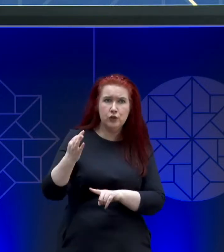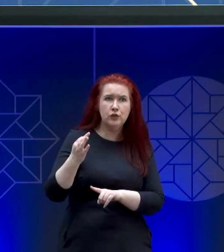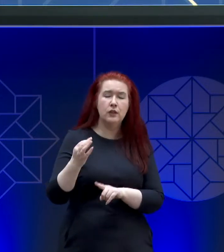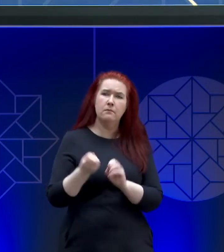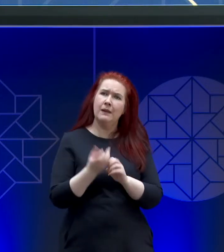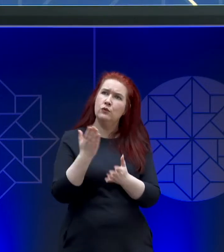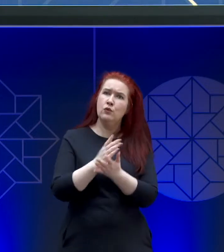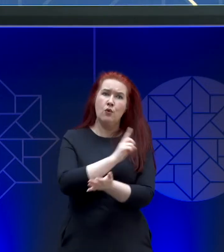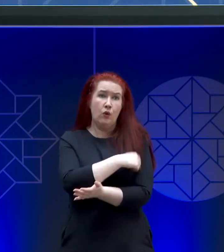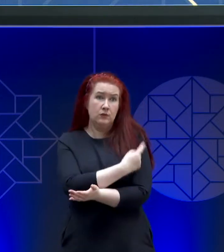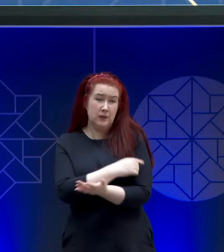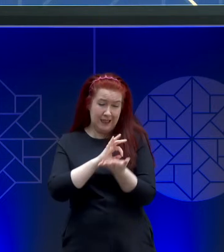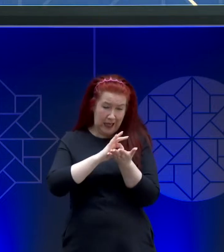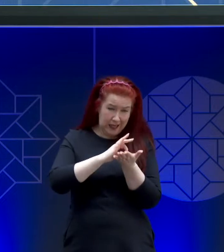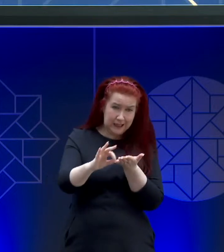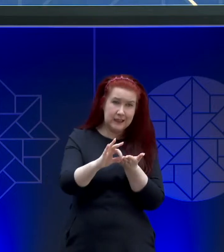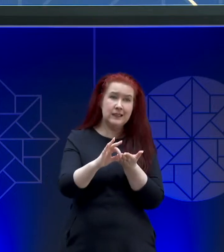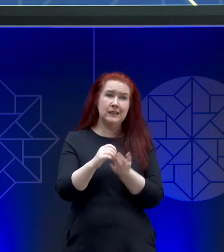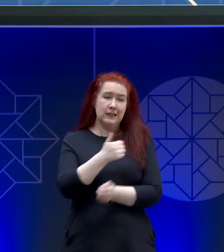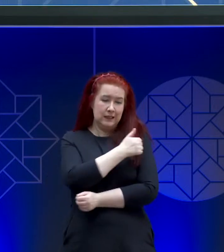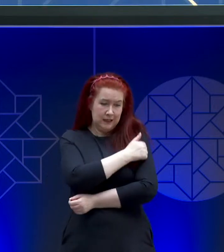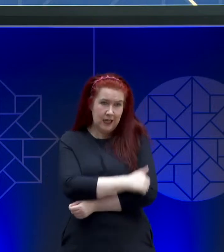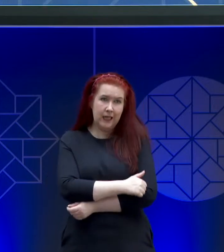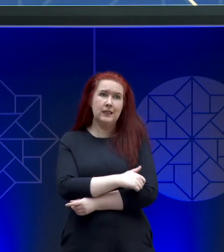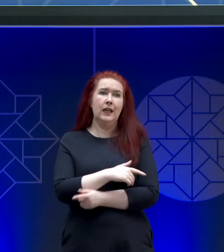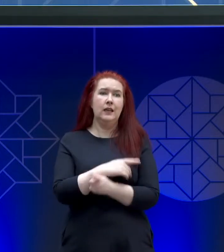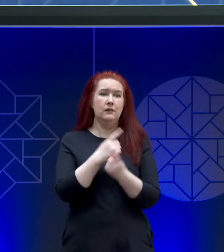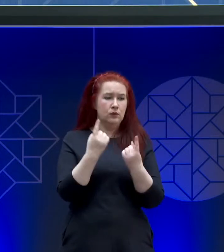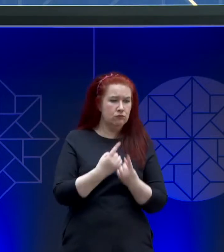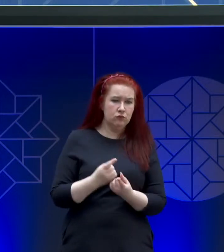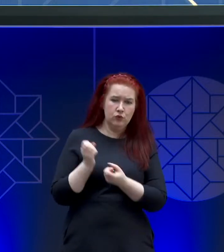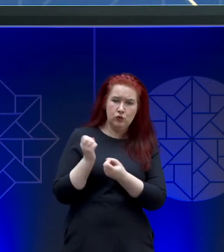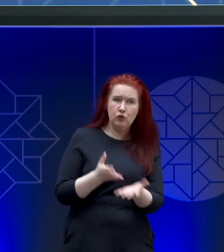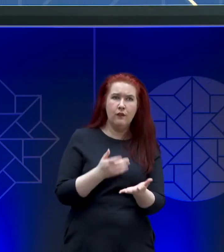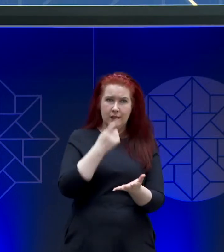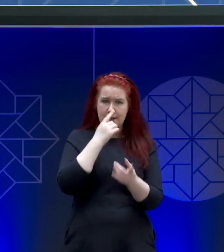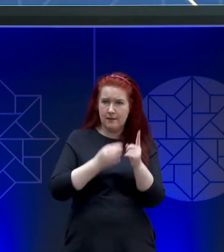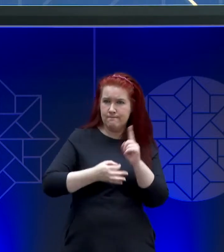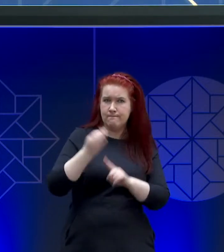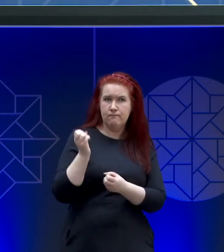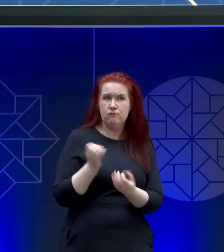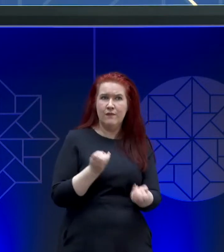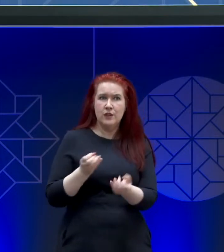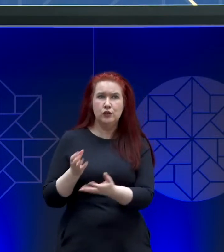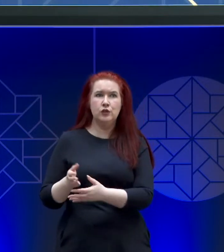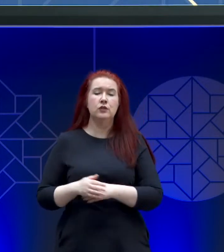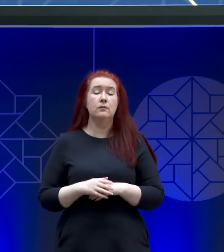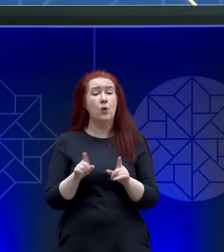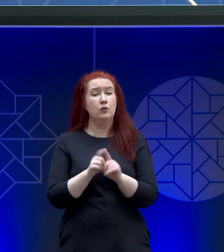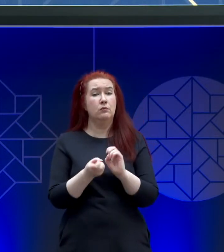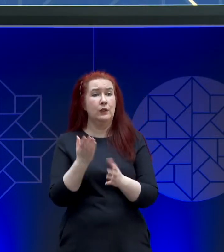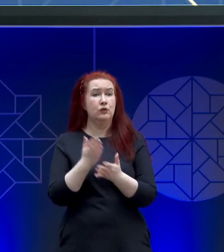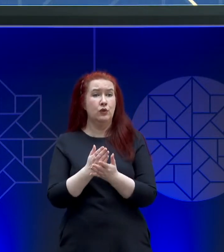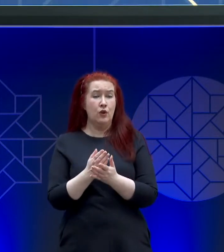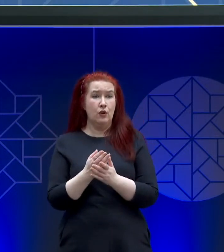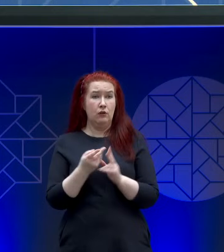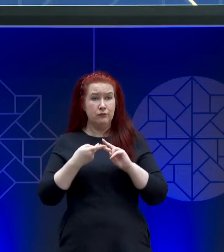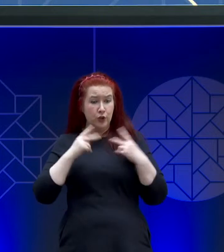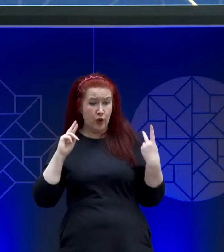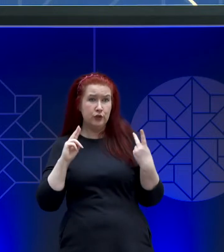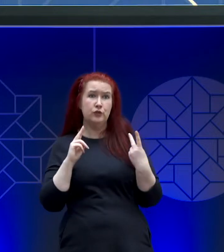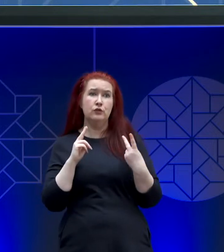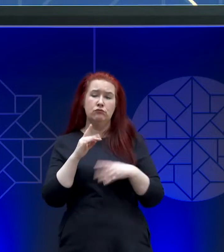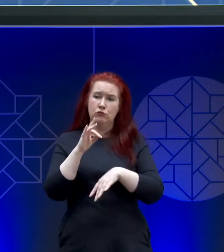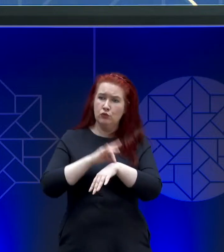kept clean and tidy, that goods and services could be delivered more efficiently, but also that nurses, doctors, physiotherapists